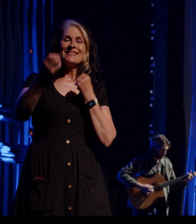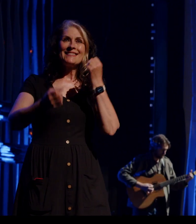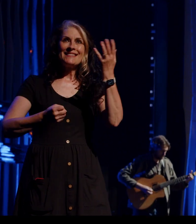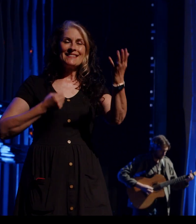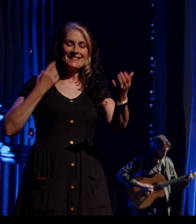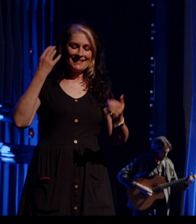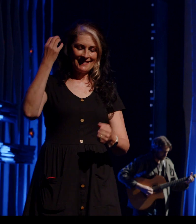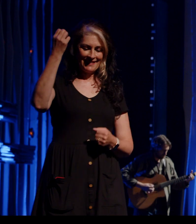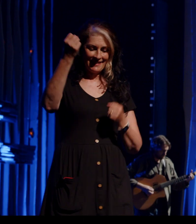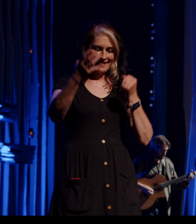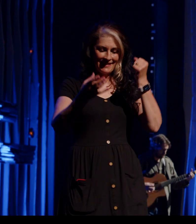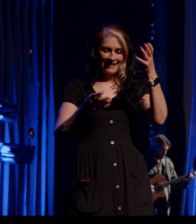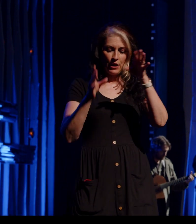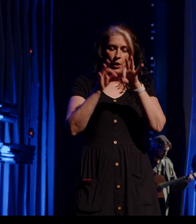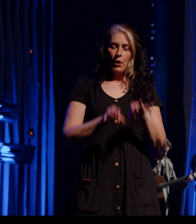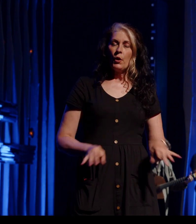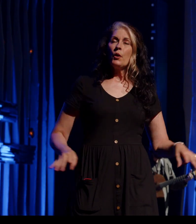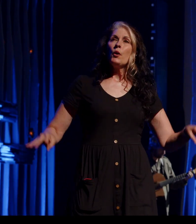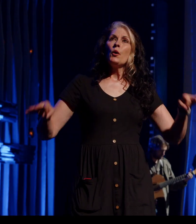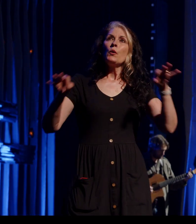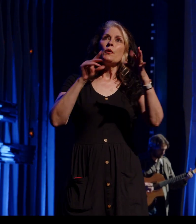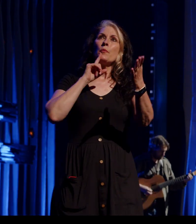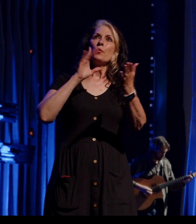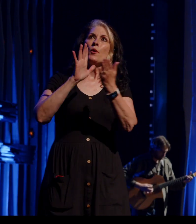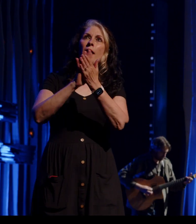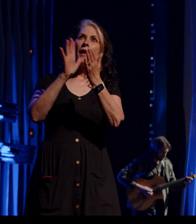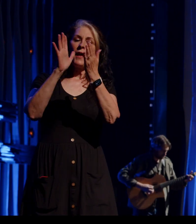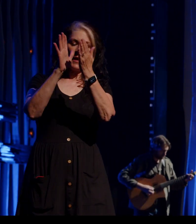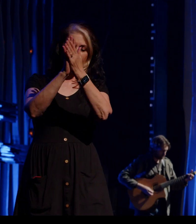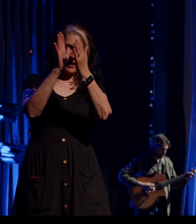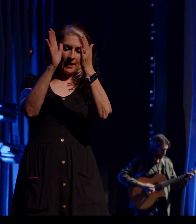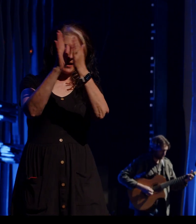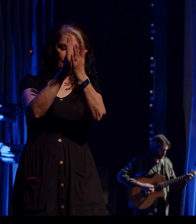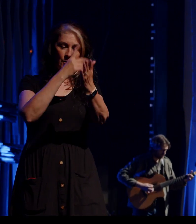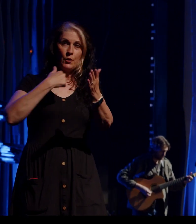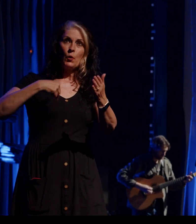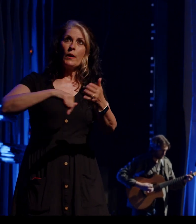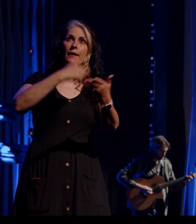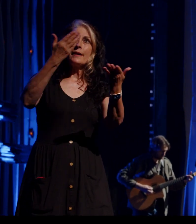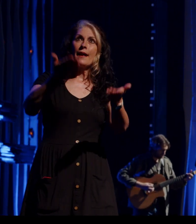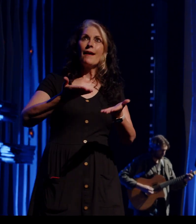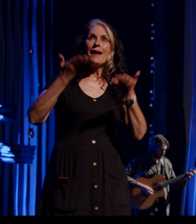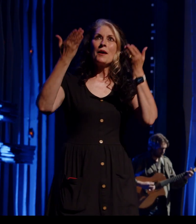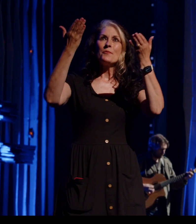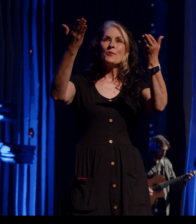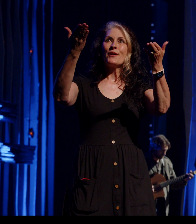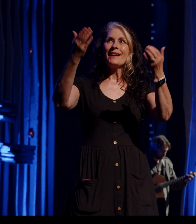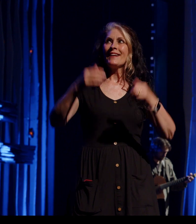worthy of all the praise we could ever bring.